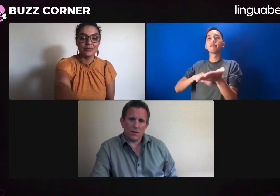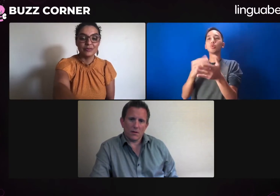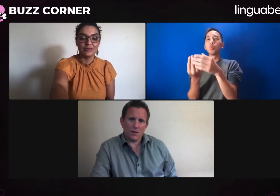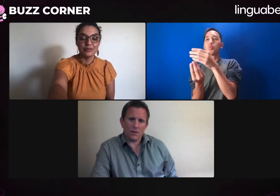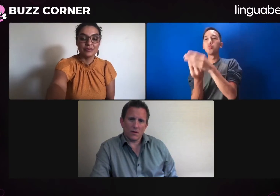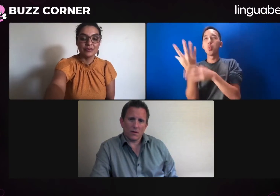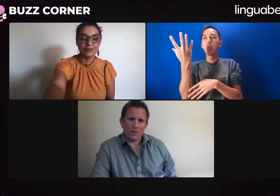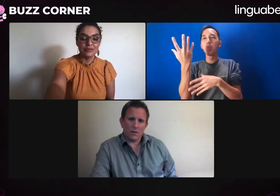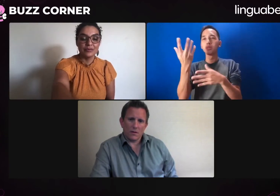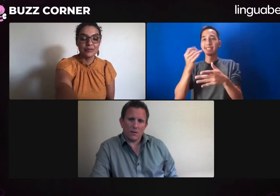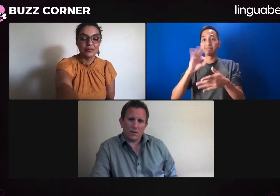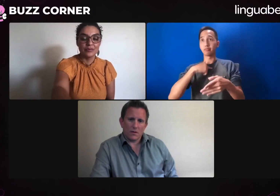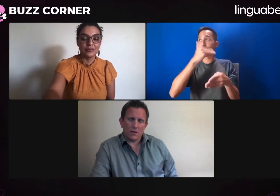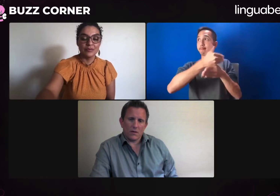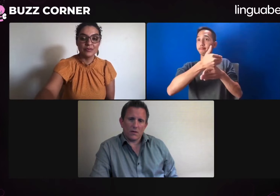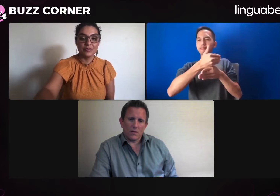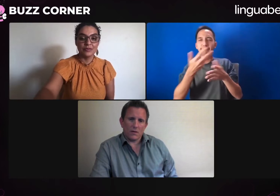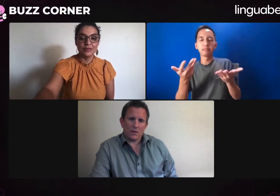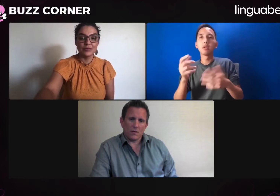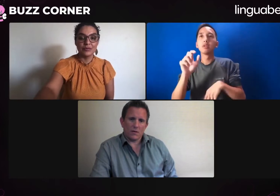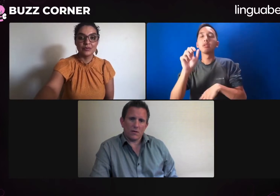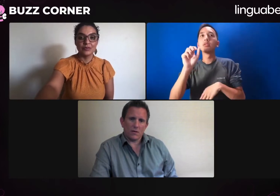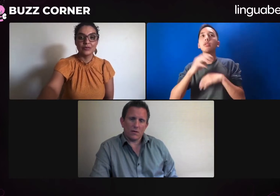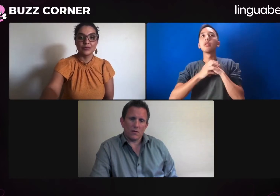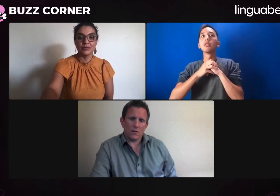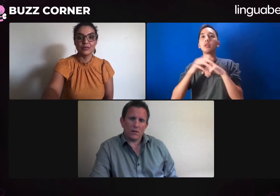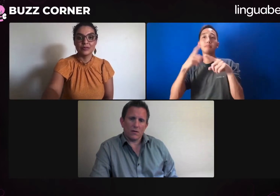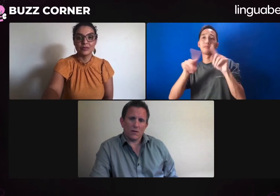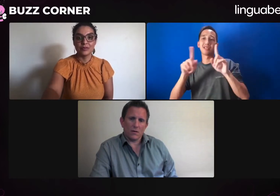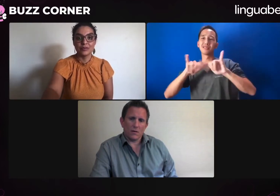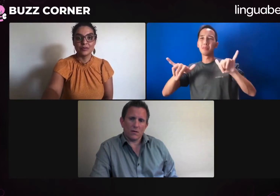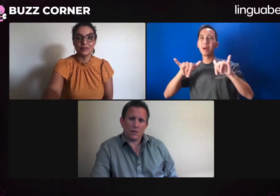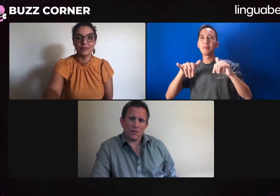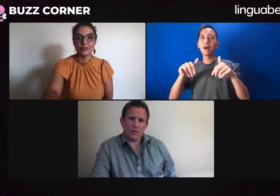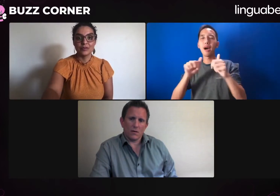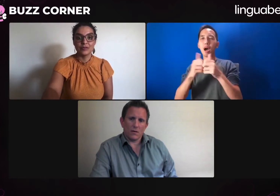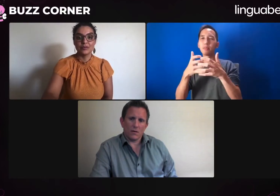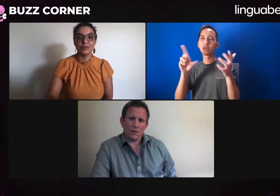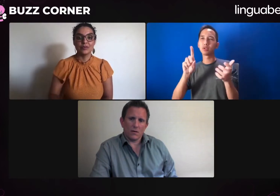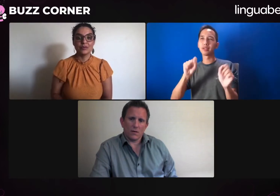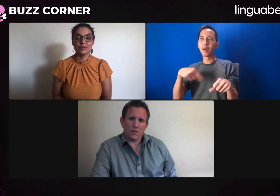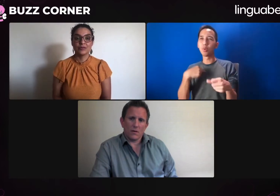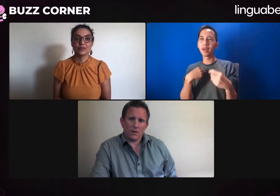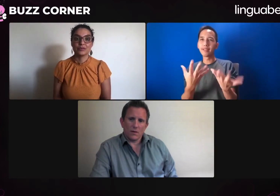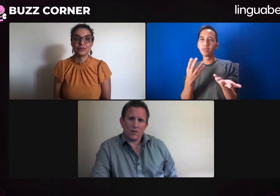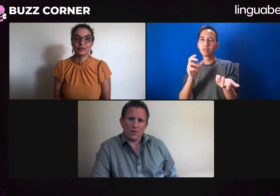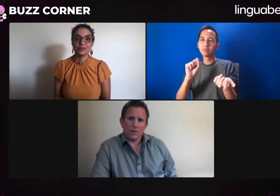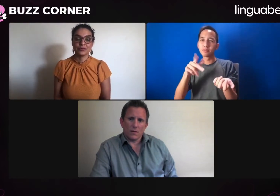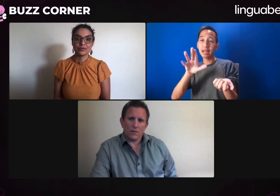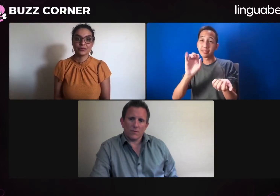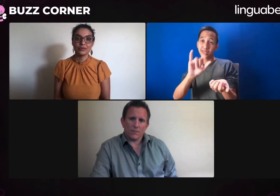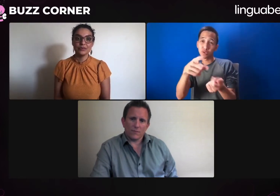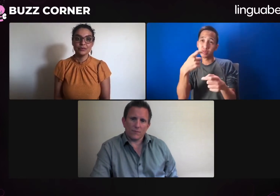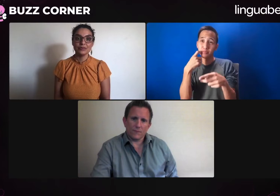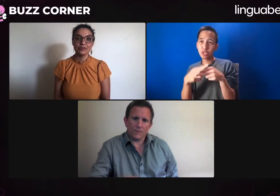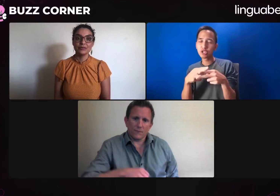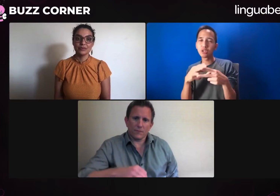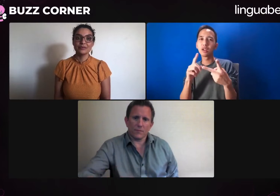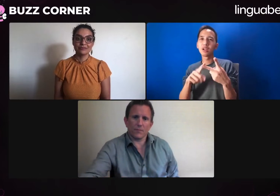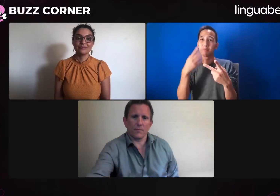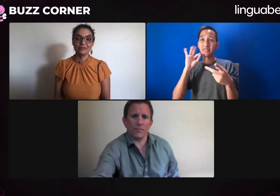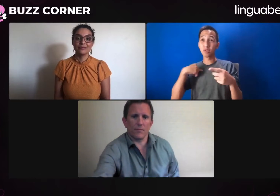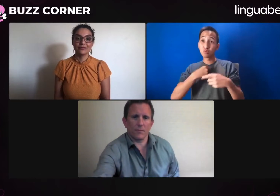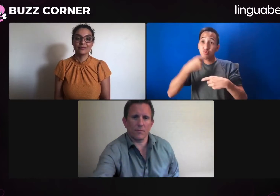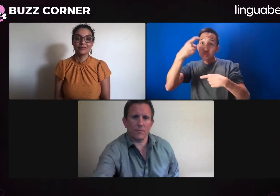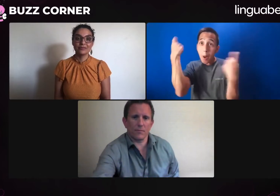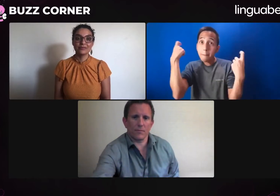the opportunities to benefit and grow if you completely separate yourself, but then how much can